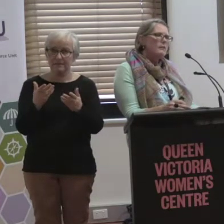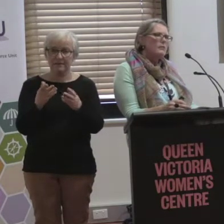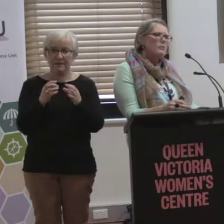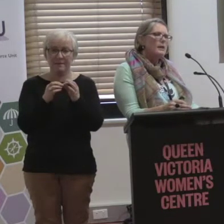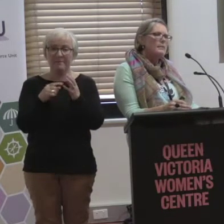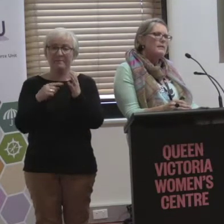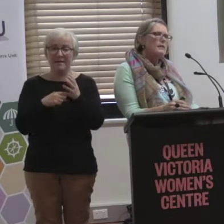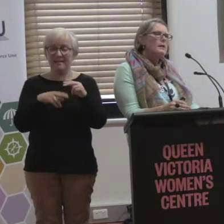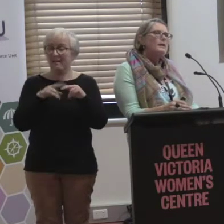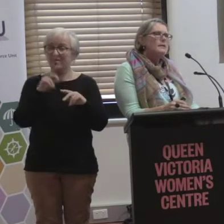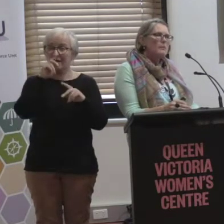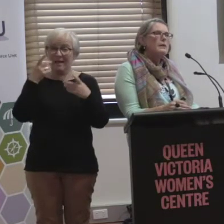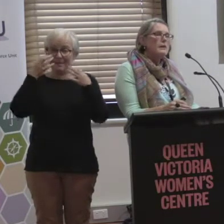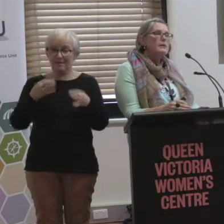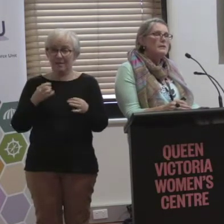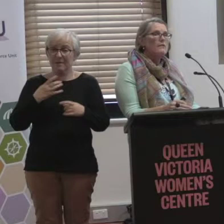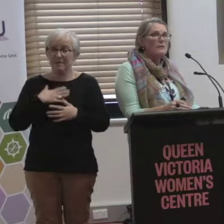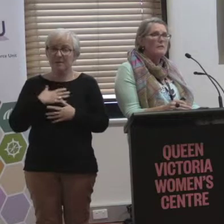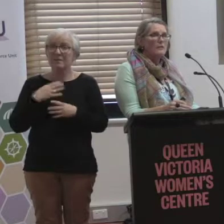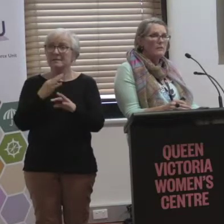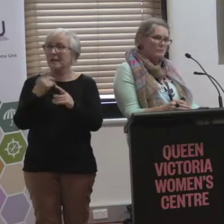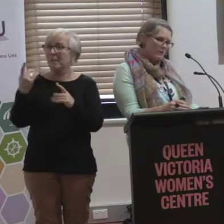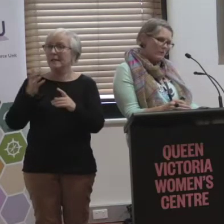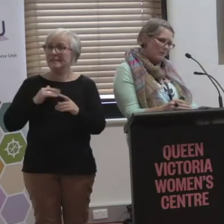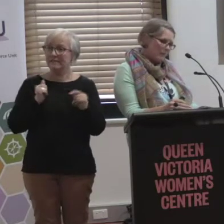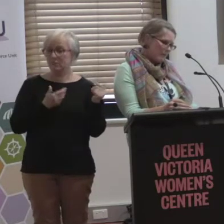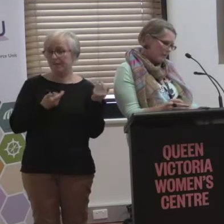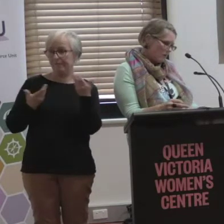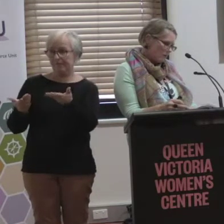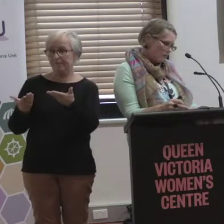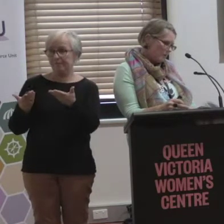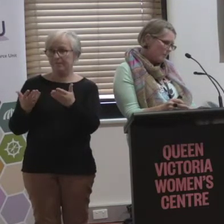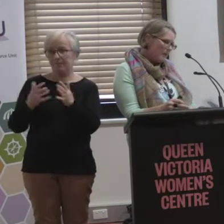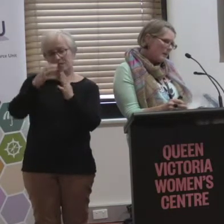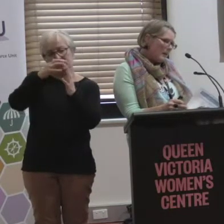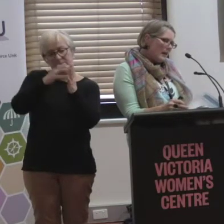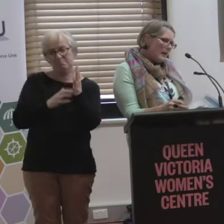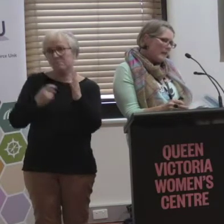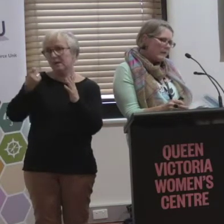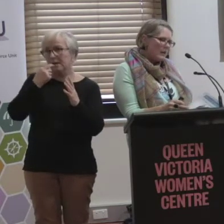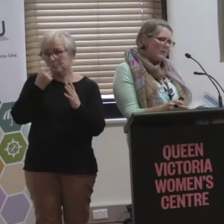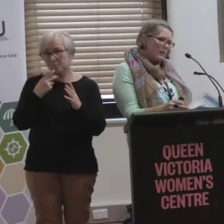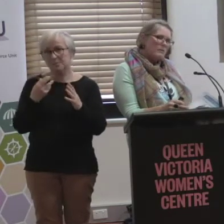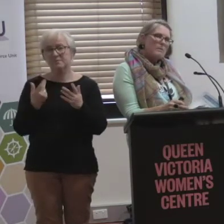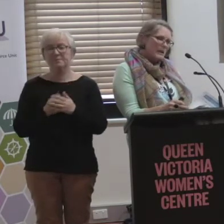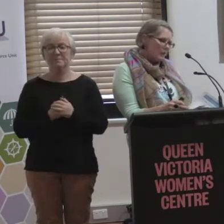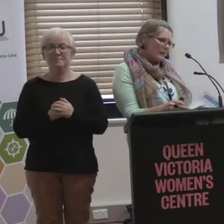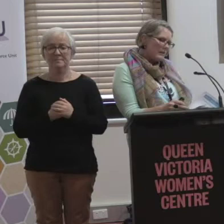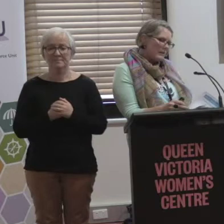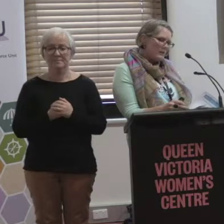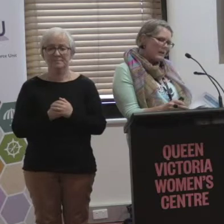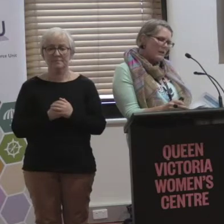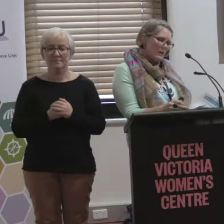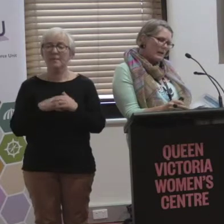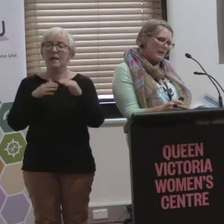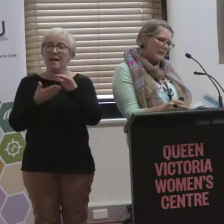doesn't have decision-making capacity, someone needs to give consent for prescription pharmaceuticals. However, a compulsory patient under